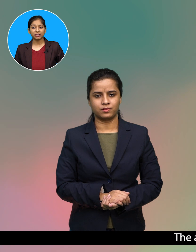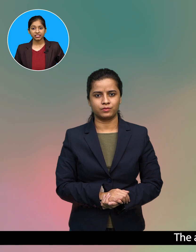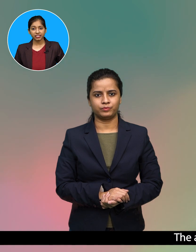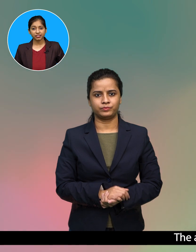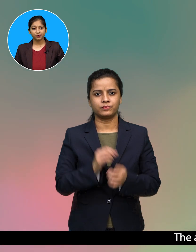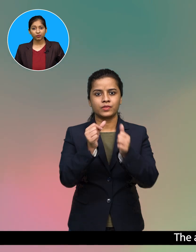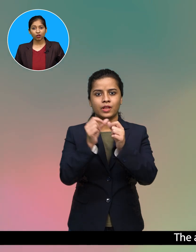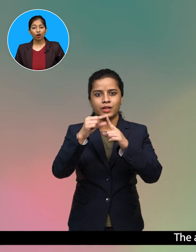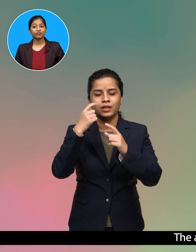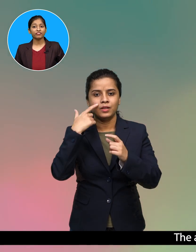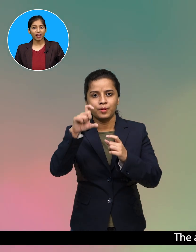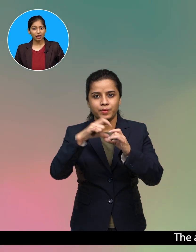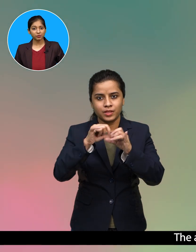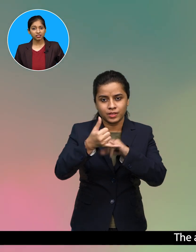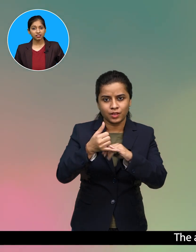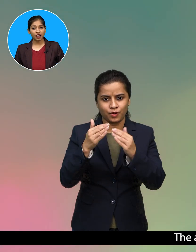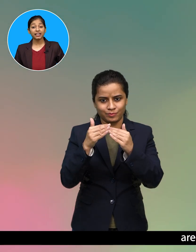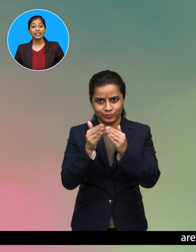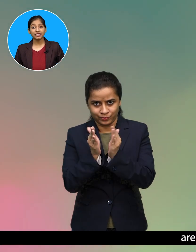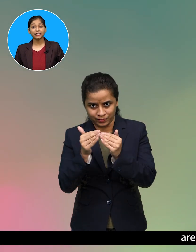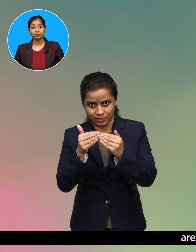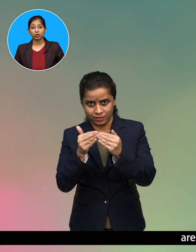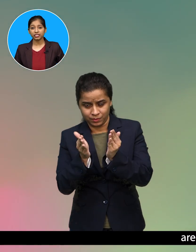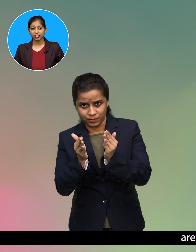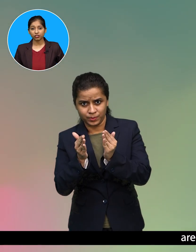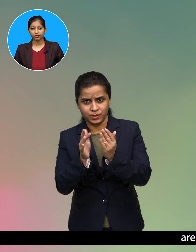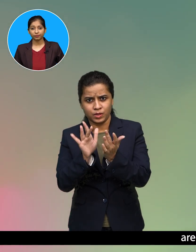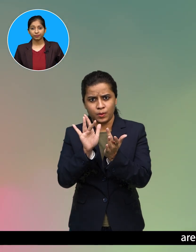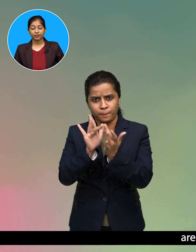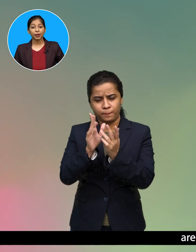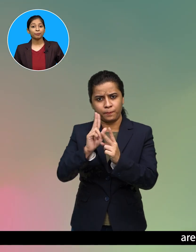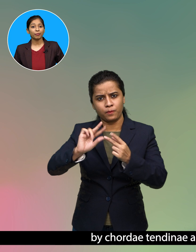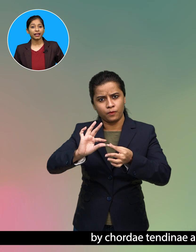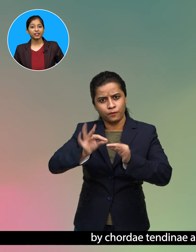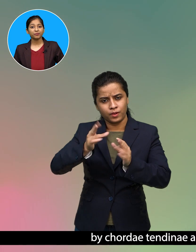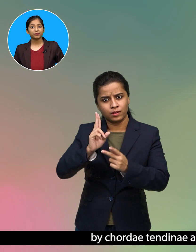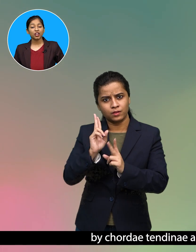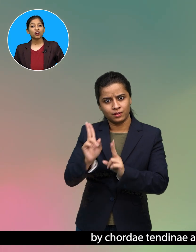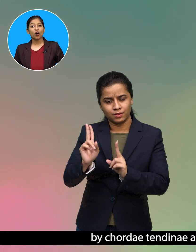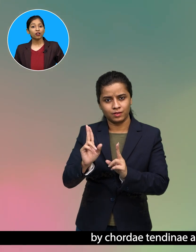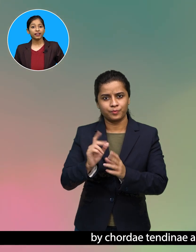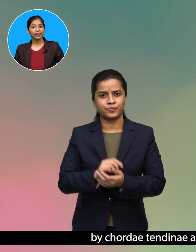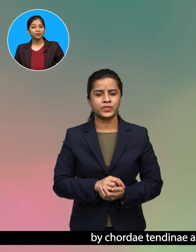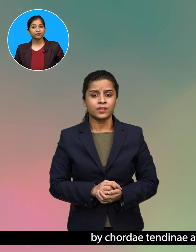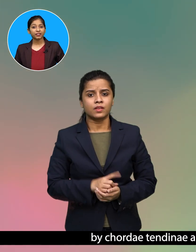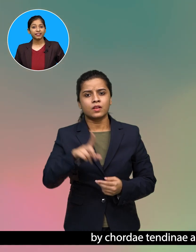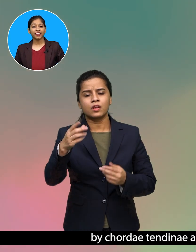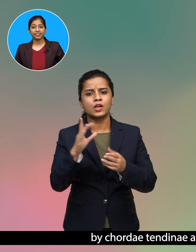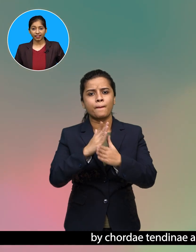The apices of the flaps are held in position by